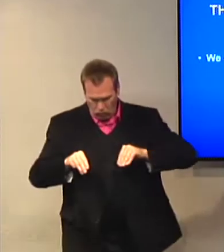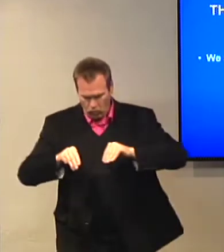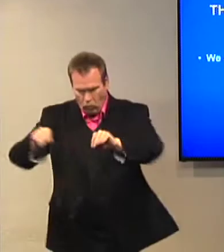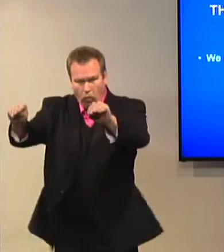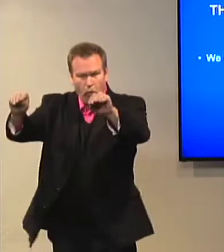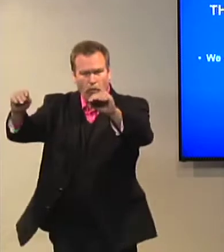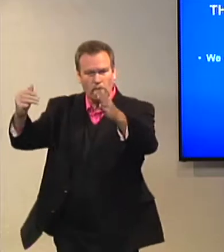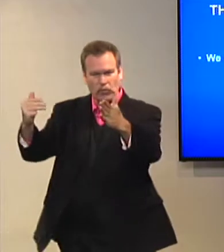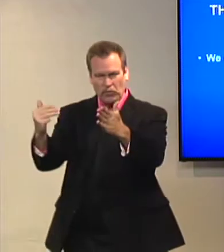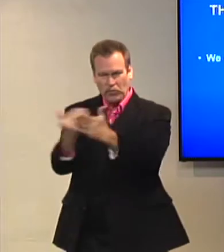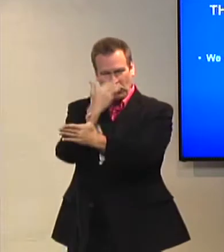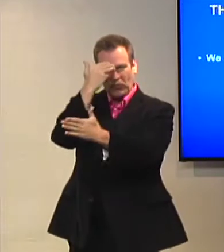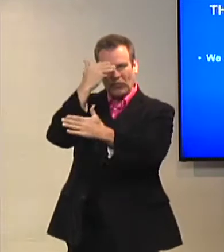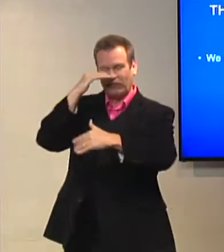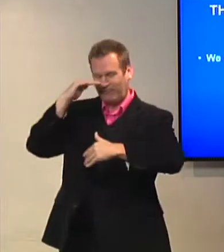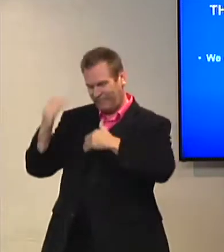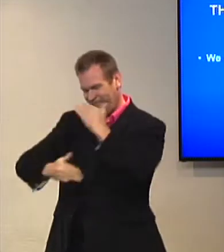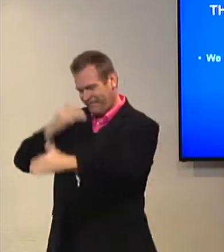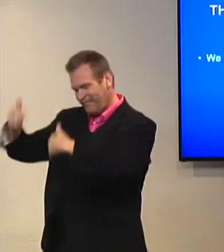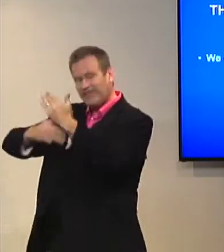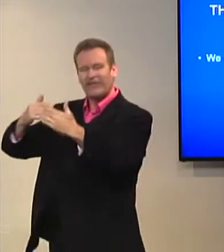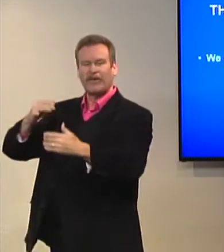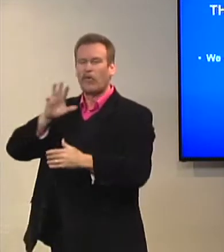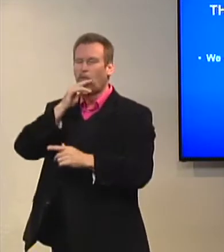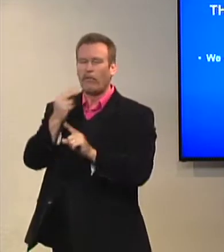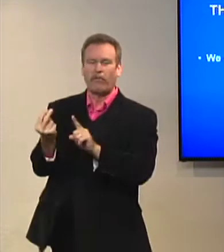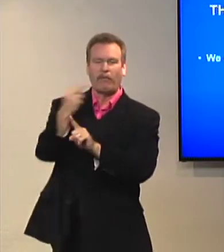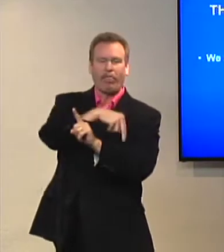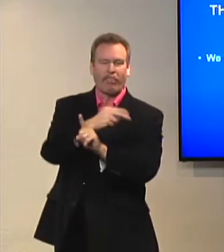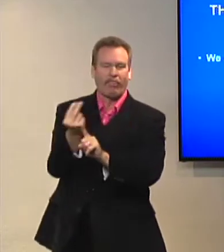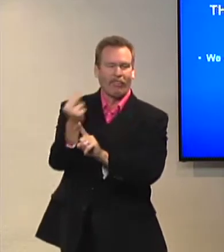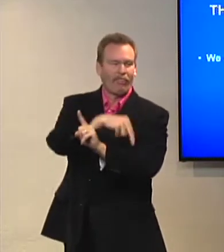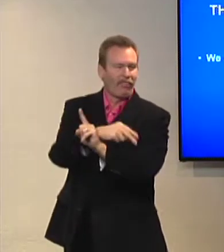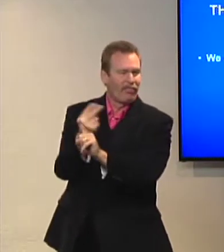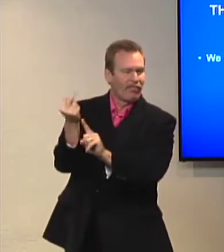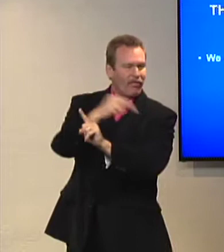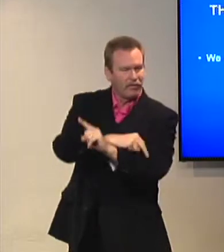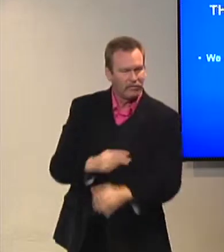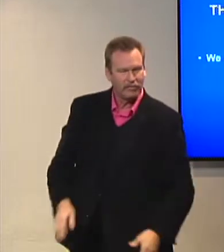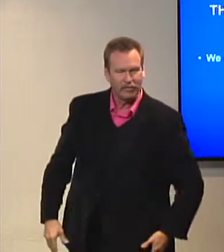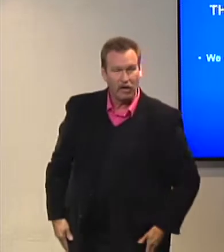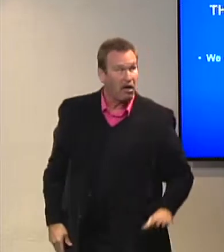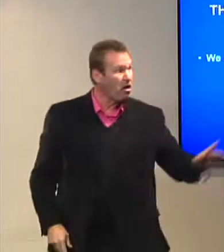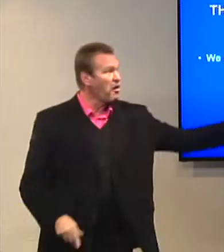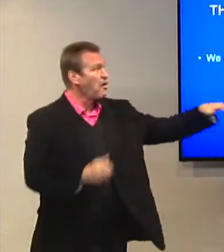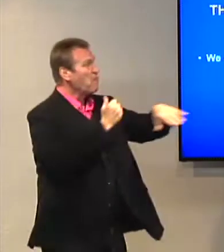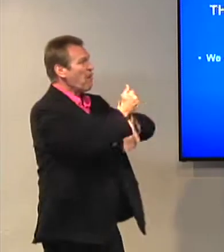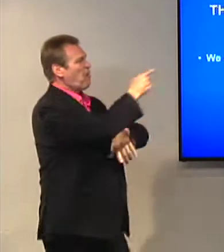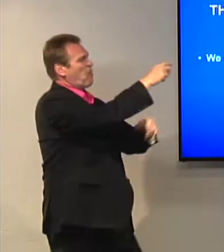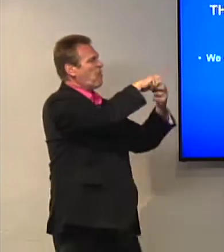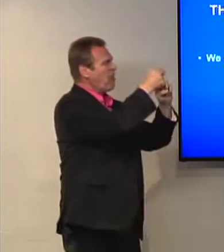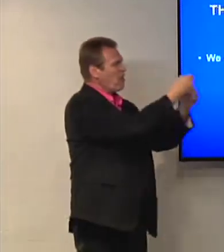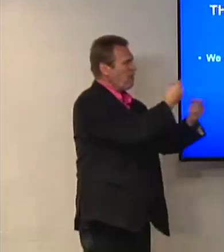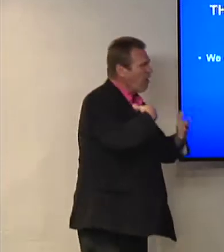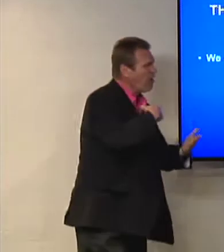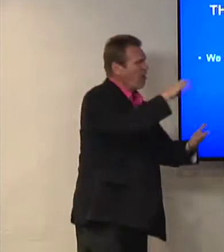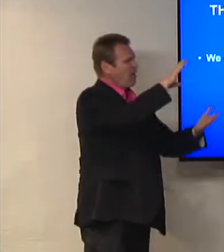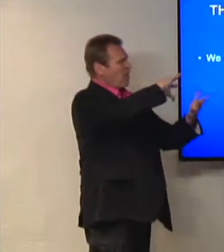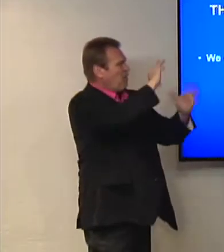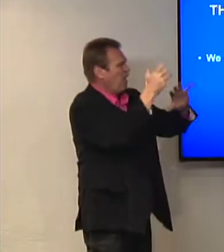them, then you forget them. And then it's as if you sow seeds for a new life. But don't keep going back and